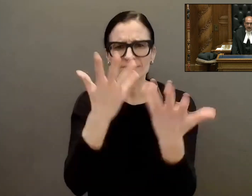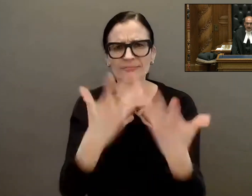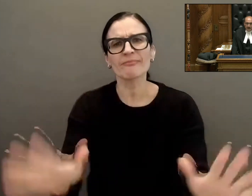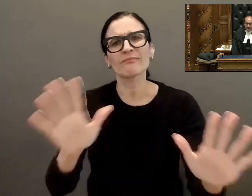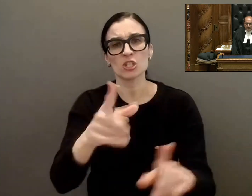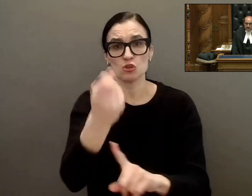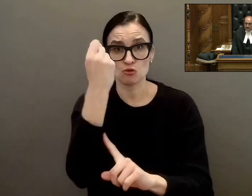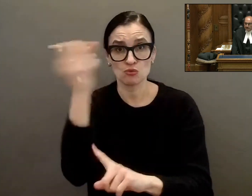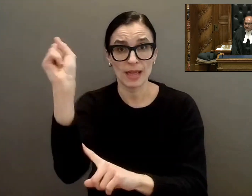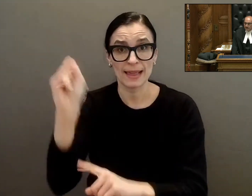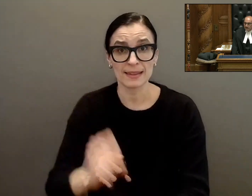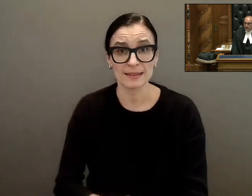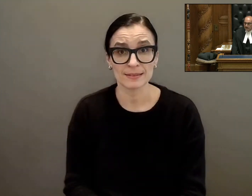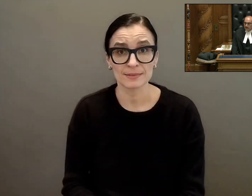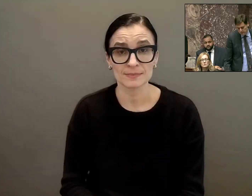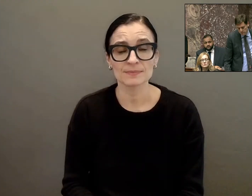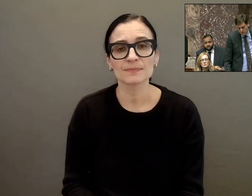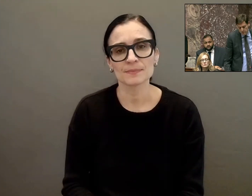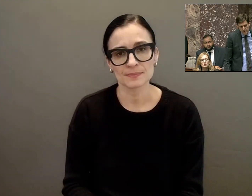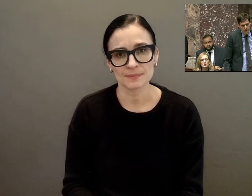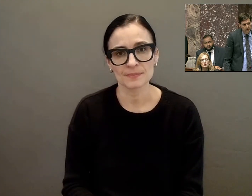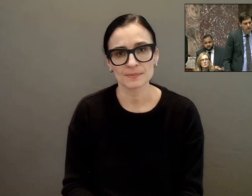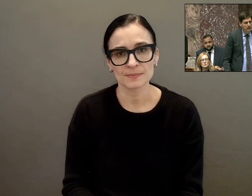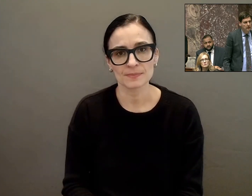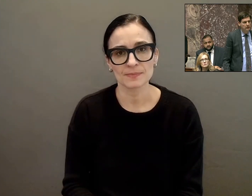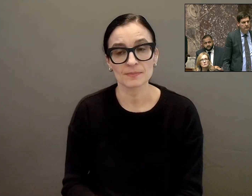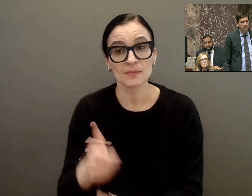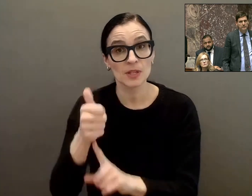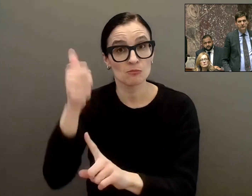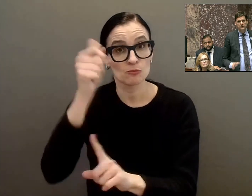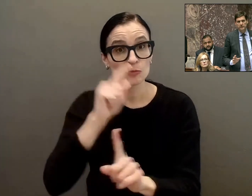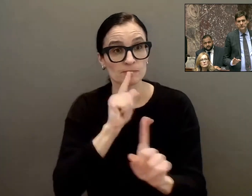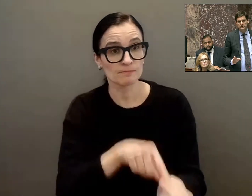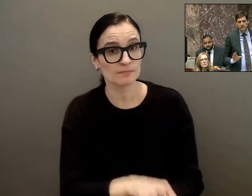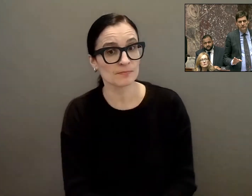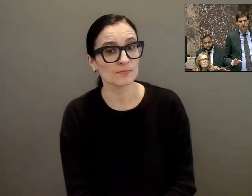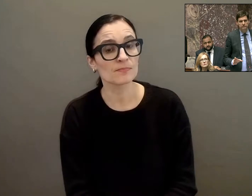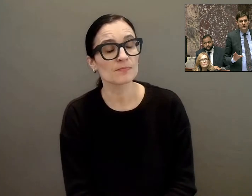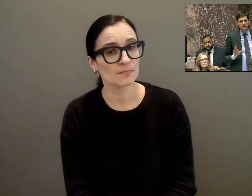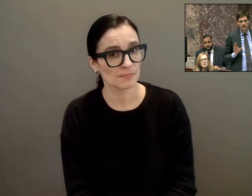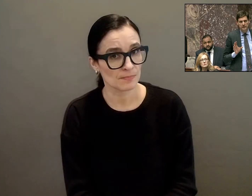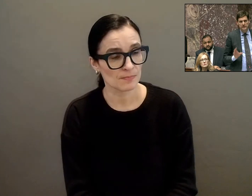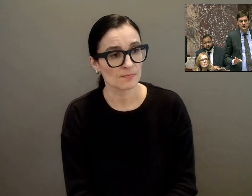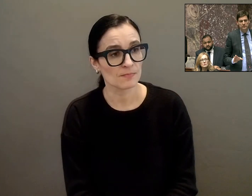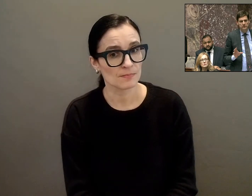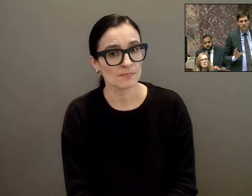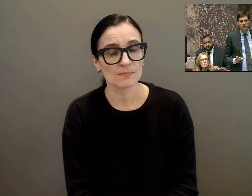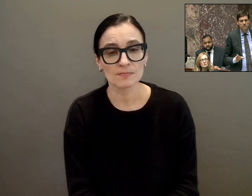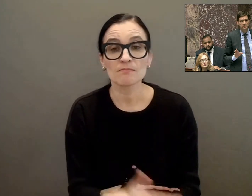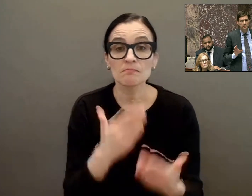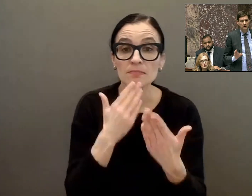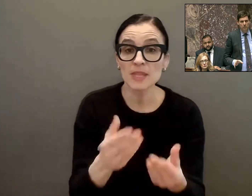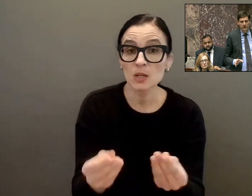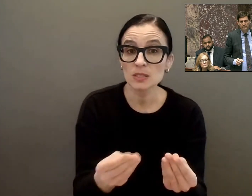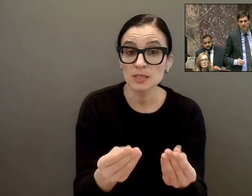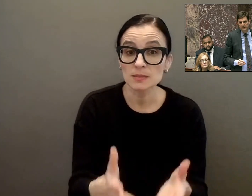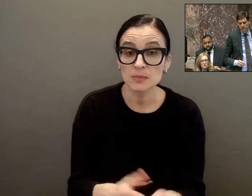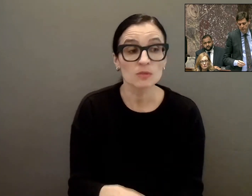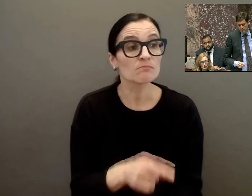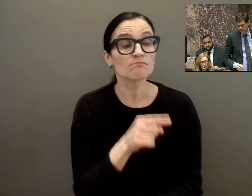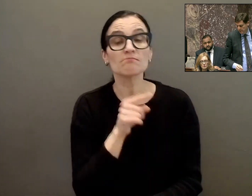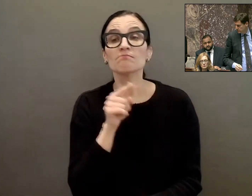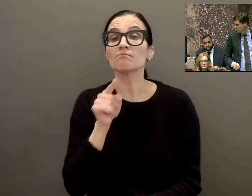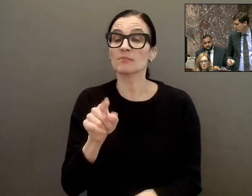Mr. Premier. Thank you, Honourable Speaker. The people of the Kootenays deserve accessible, affordable, readily